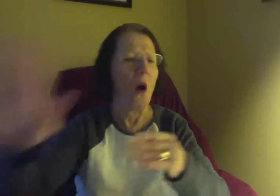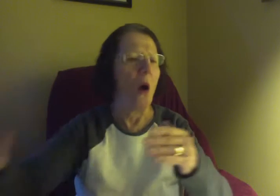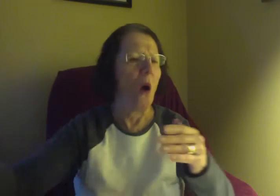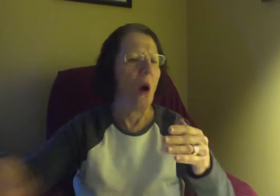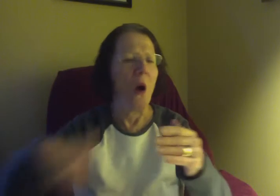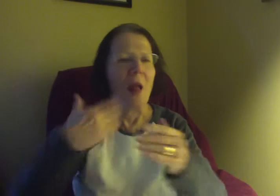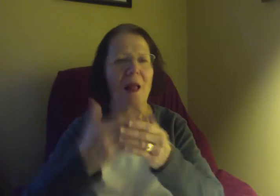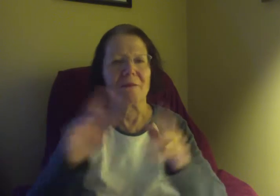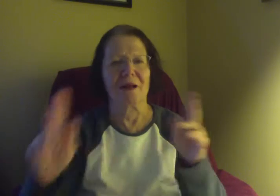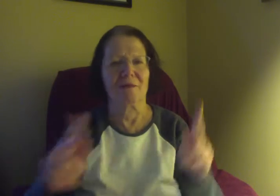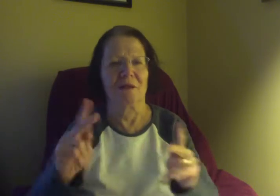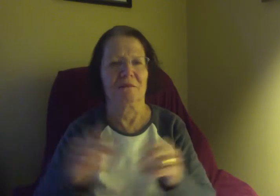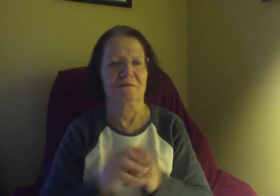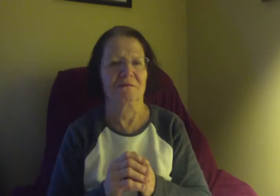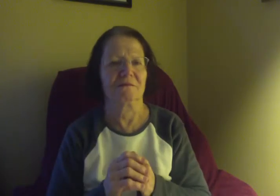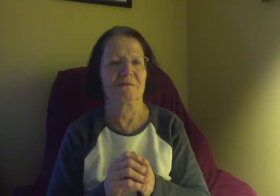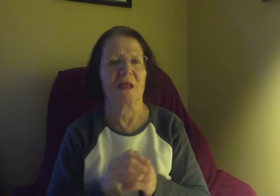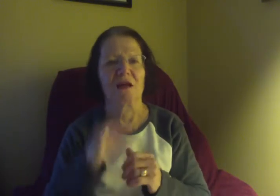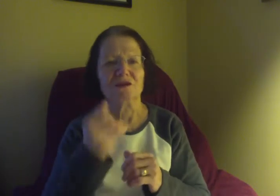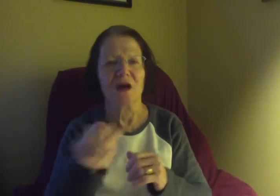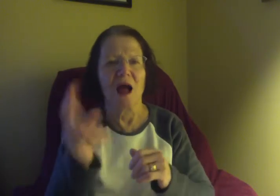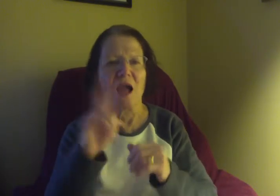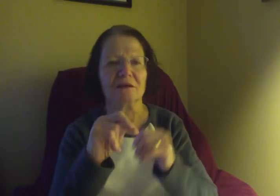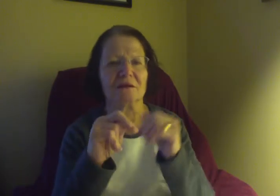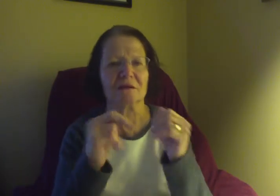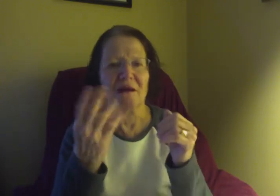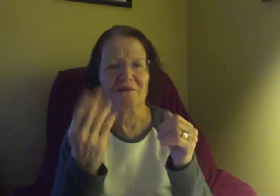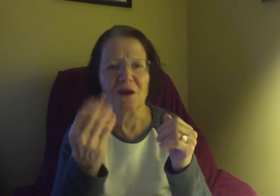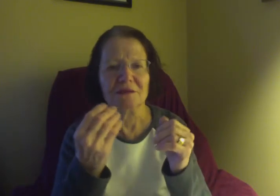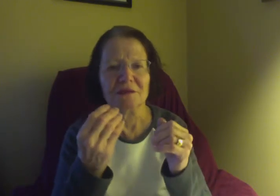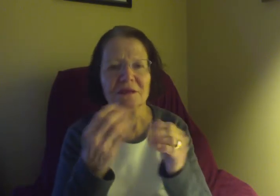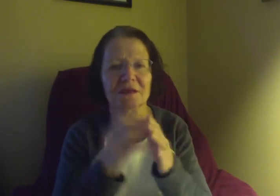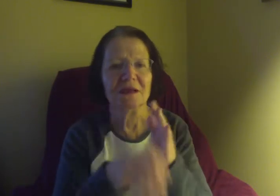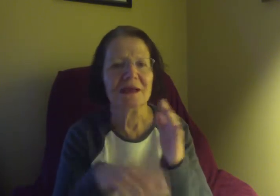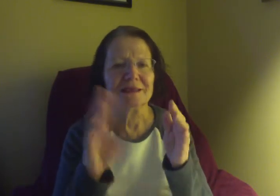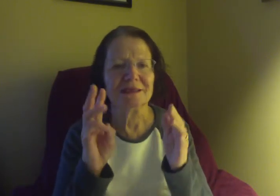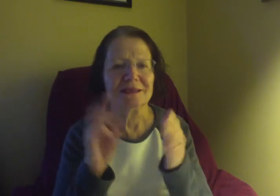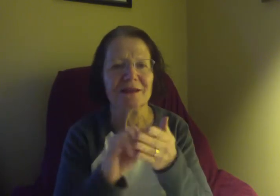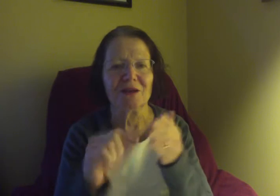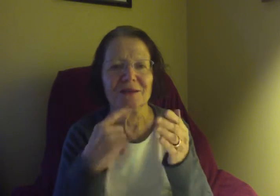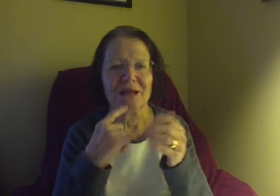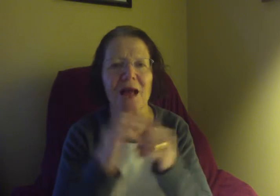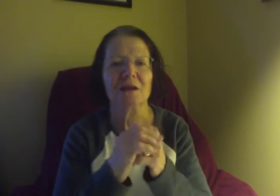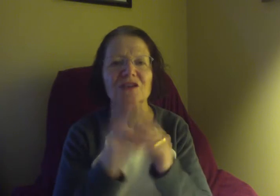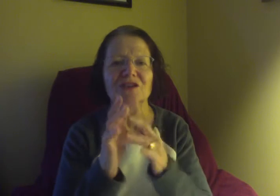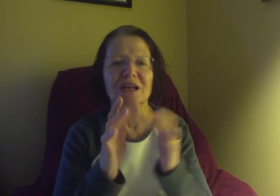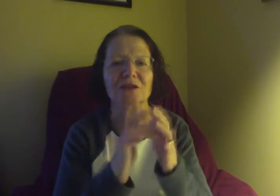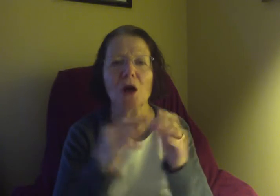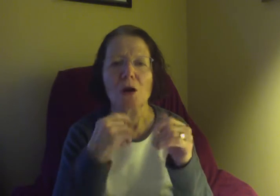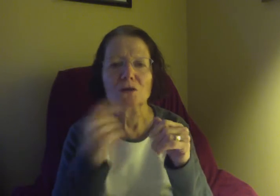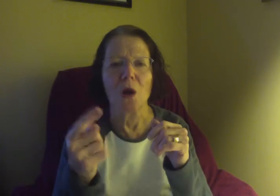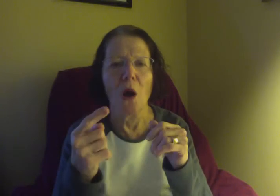there to act and get it done. So,